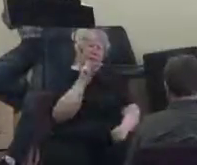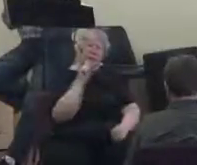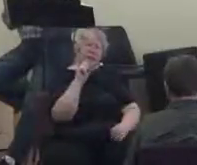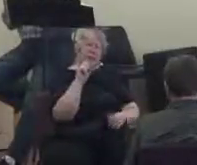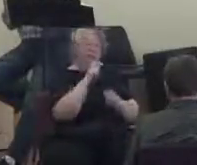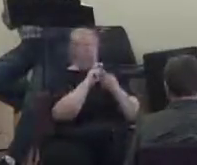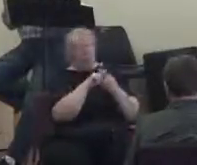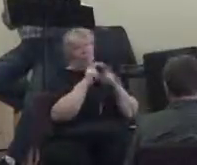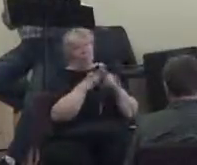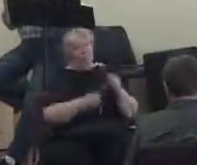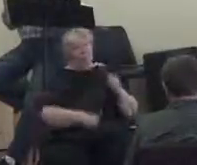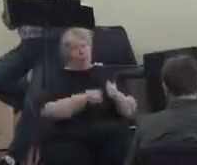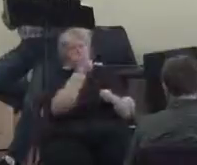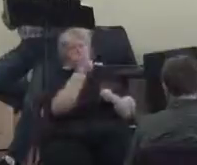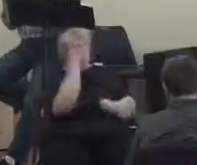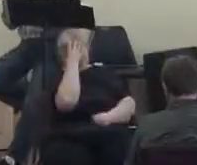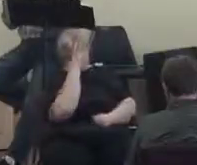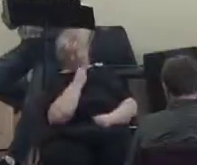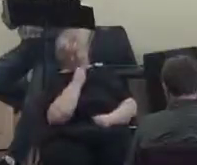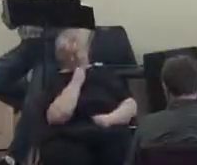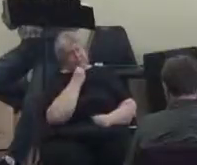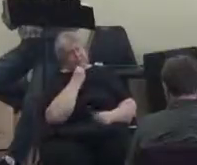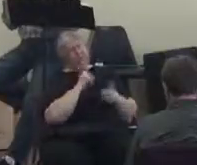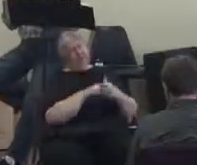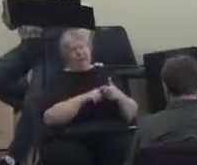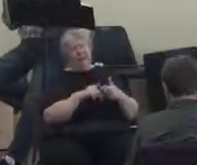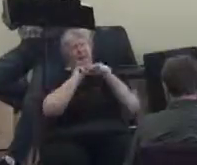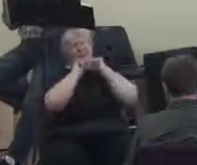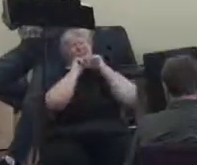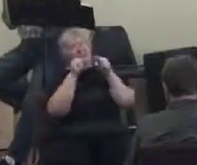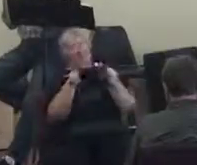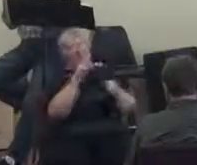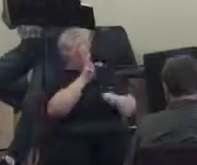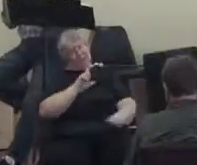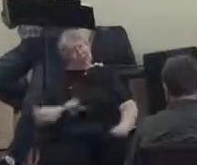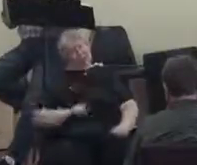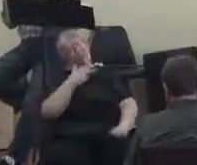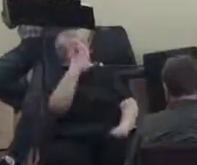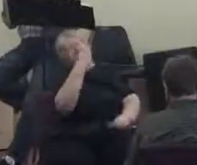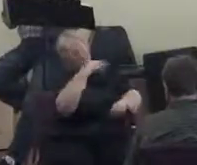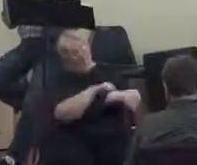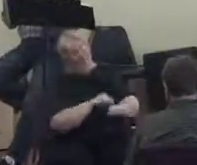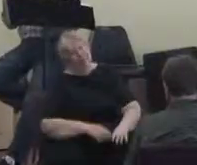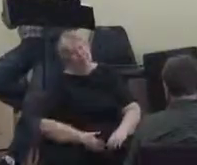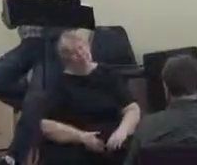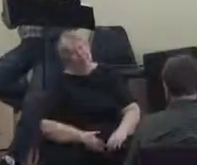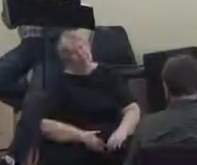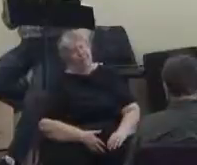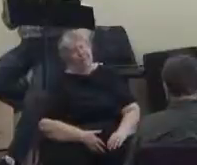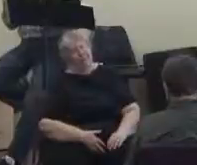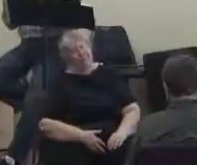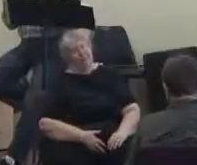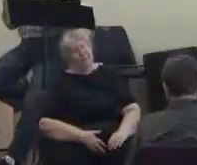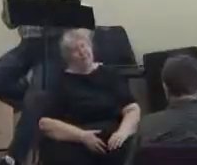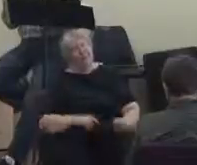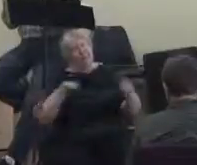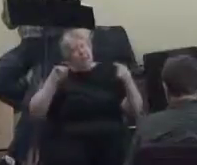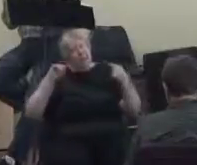then he denies the Lord, not once, but three times. He slaps Jesus in the